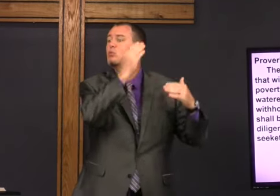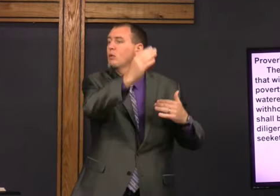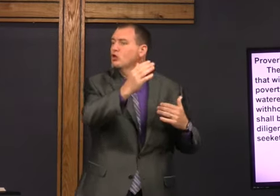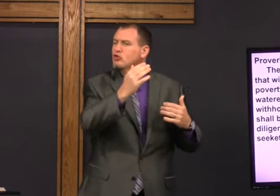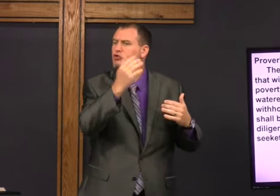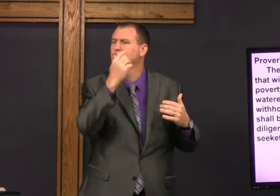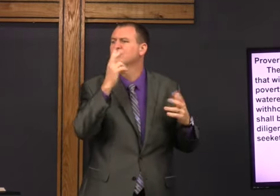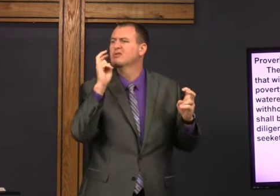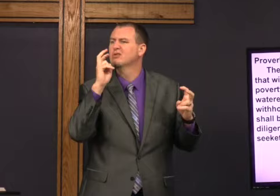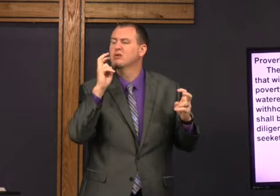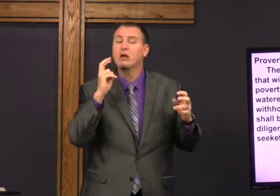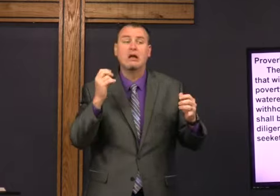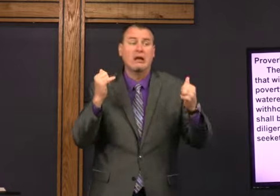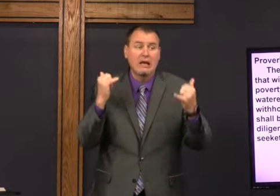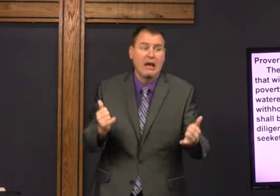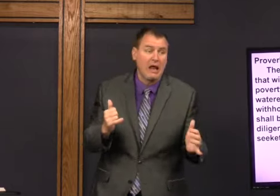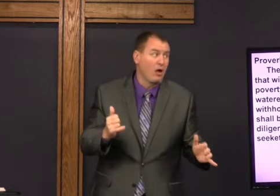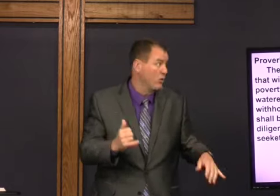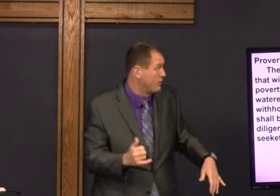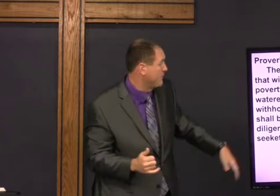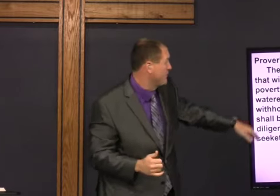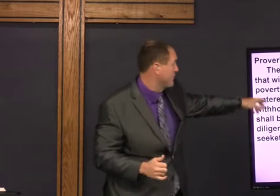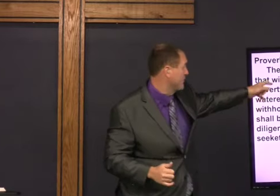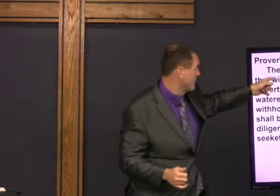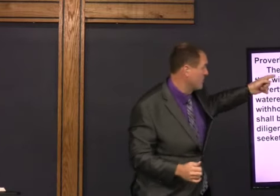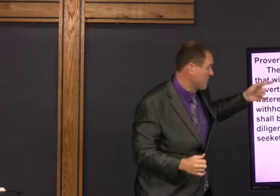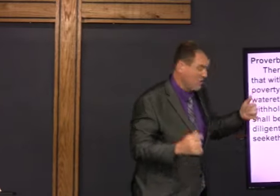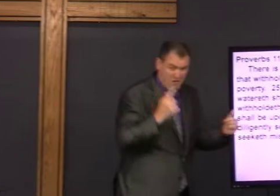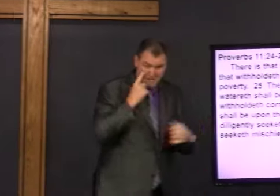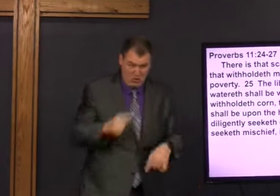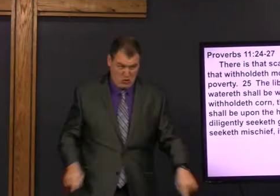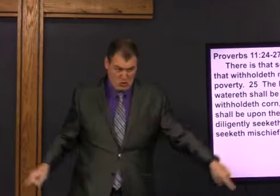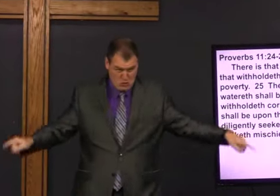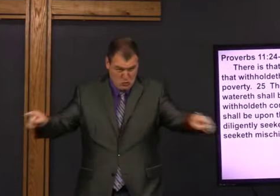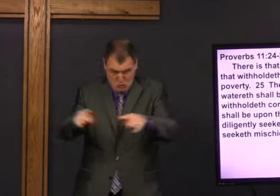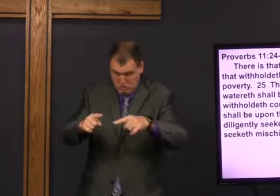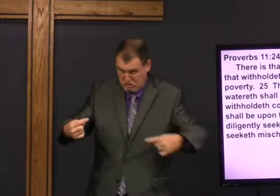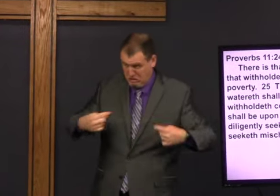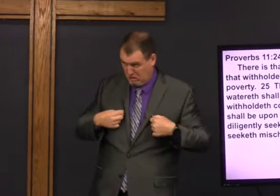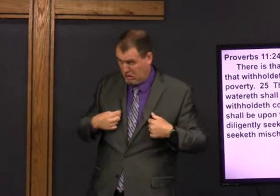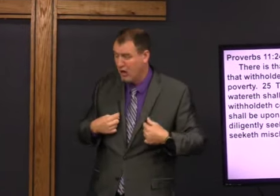I've saved too much.